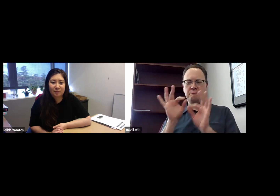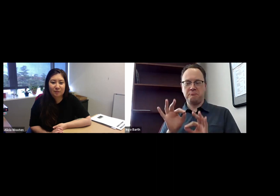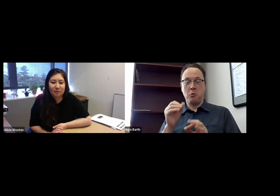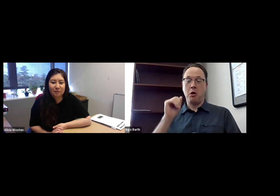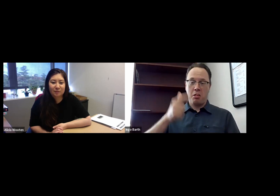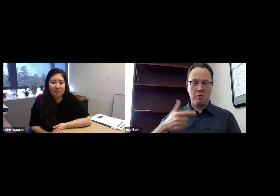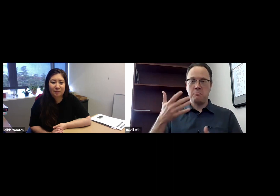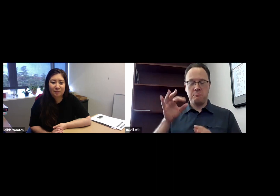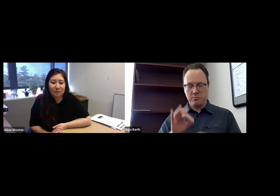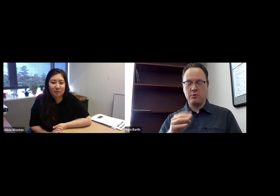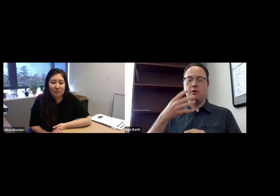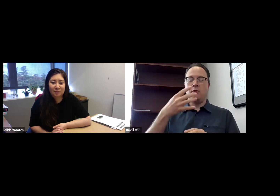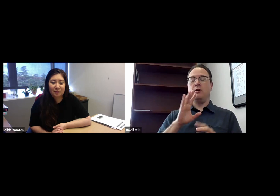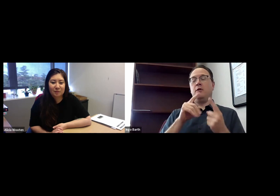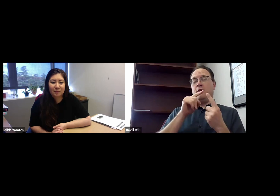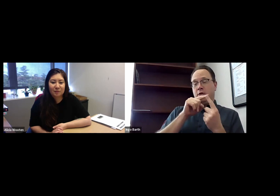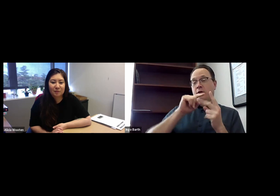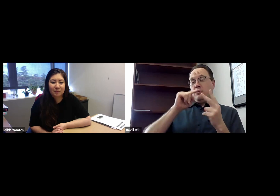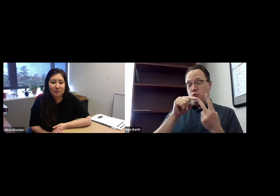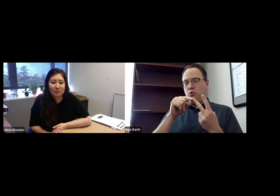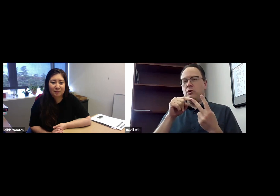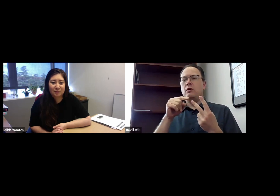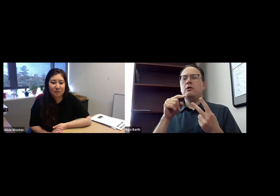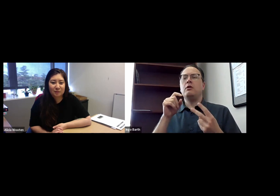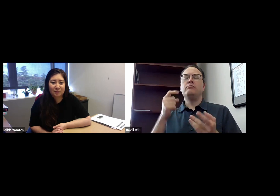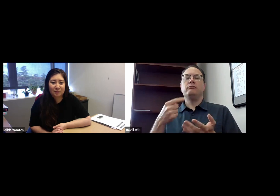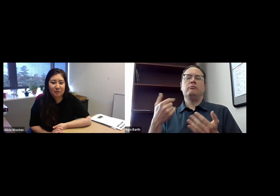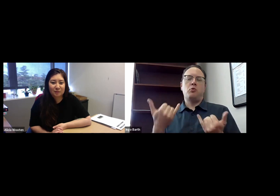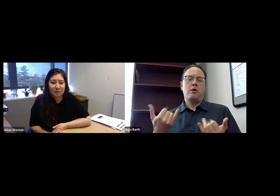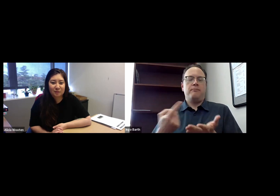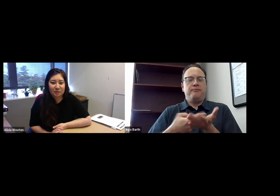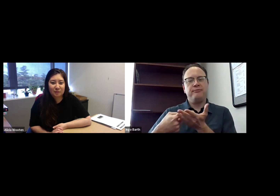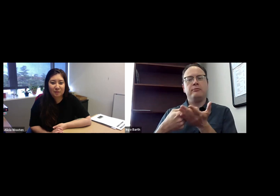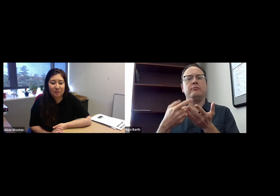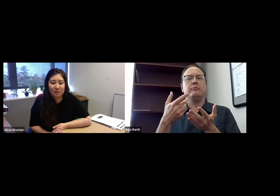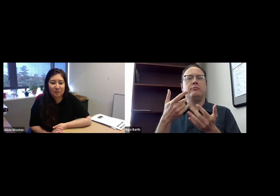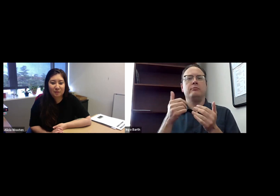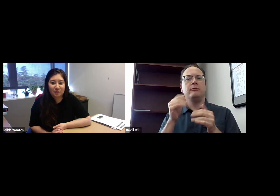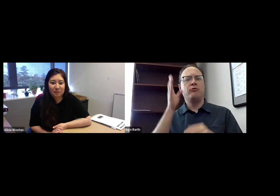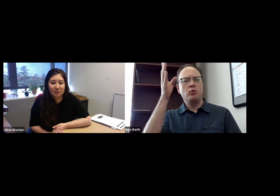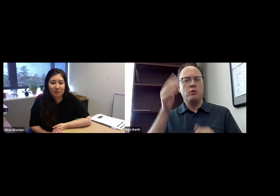videos. We'd like to discuss those. And also,